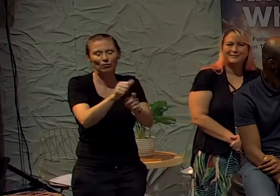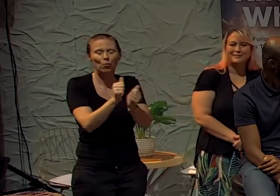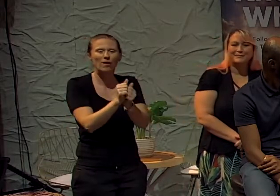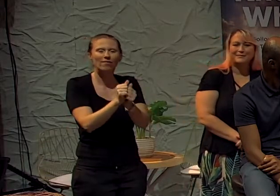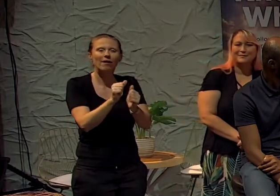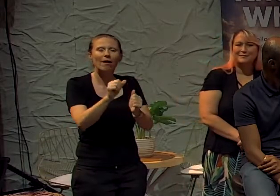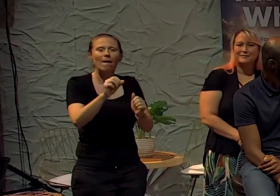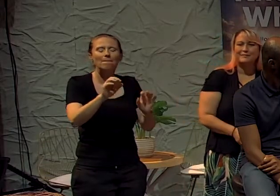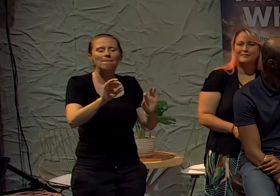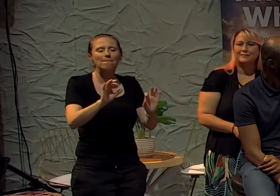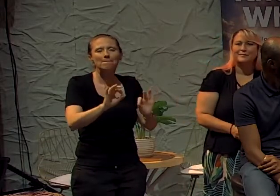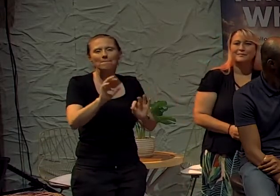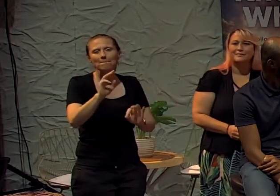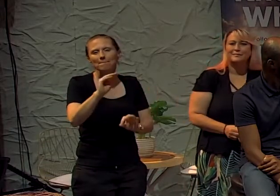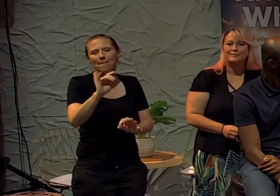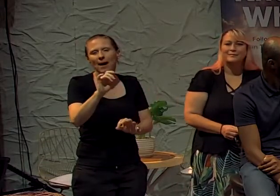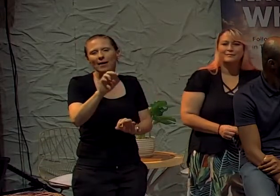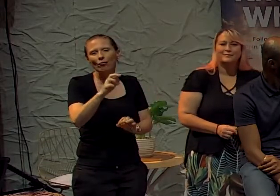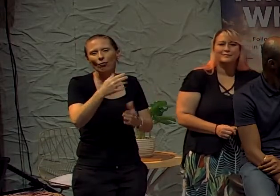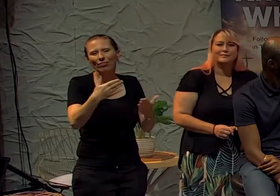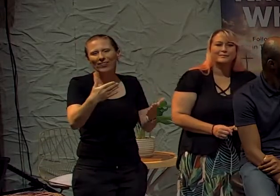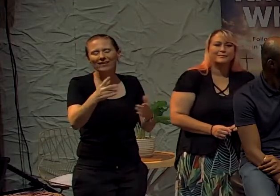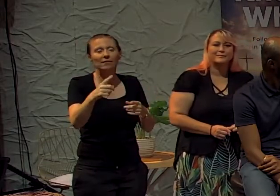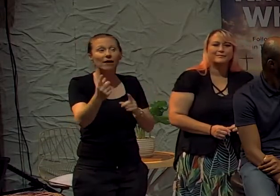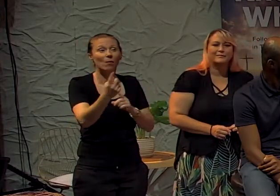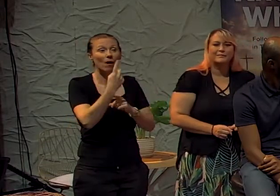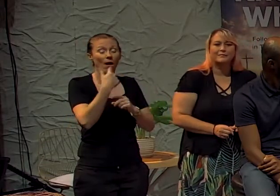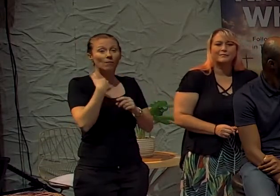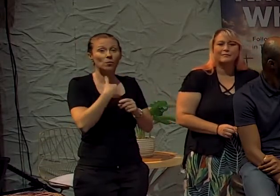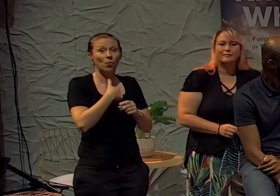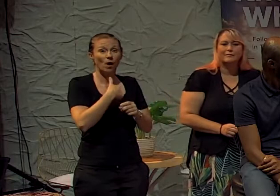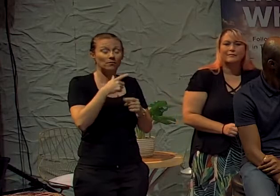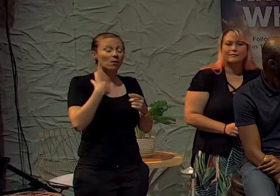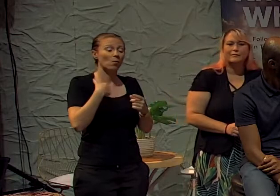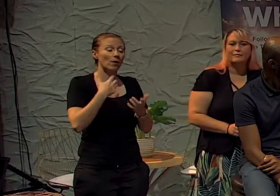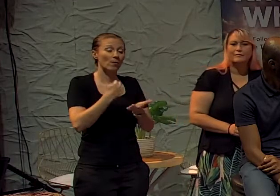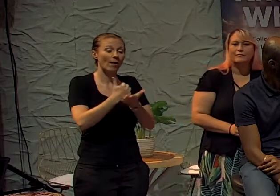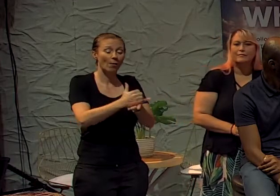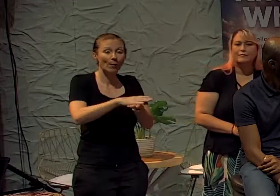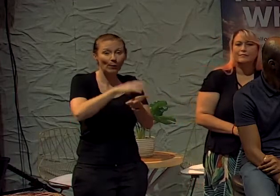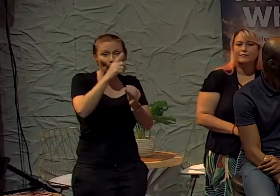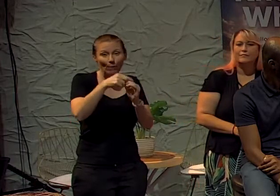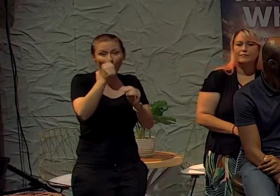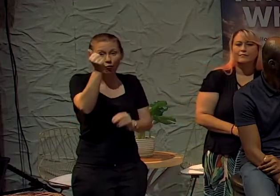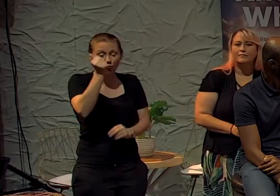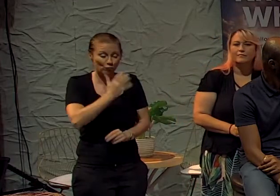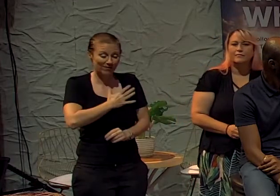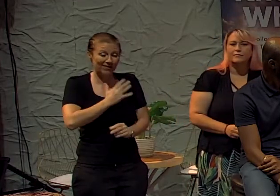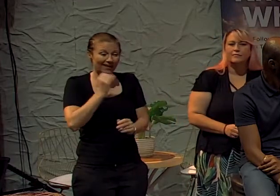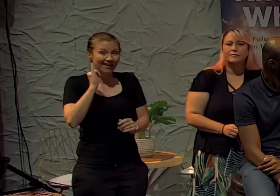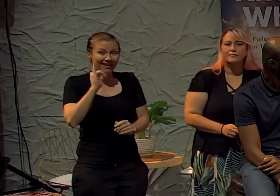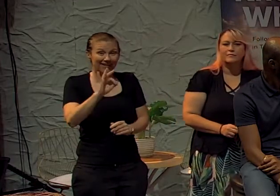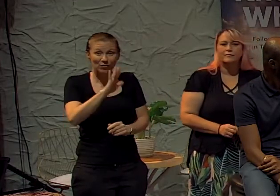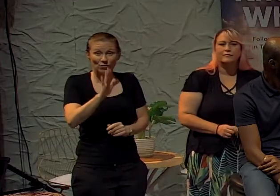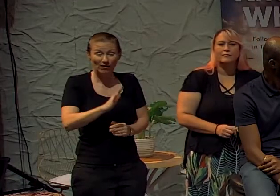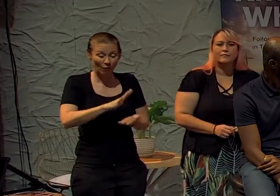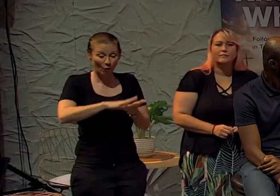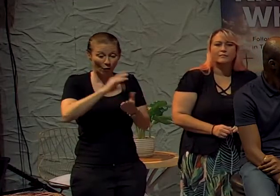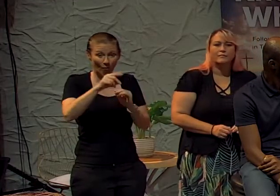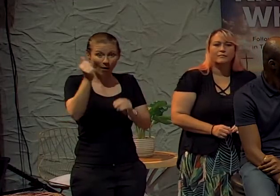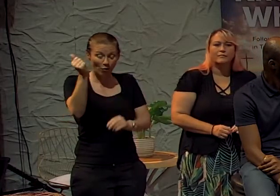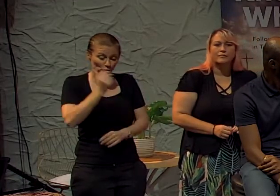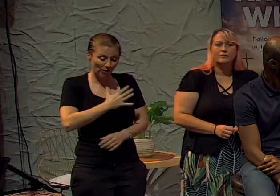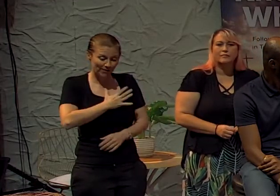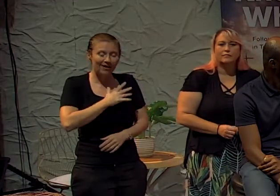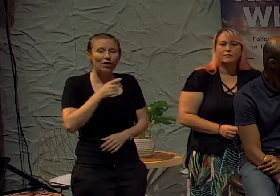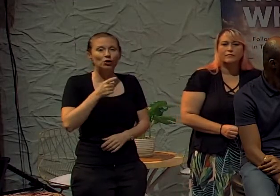literally. And so they'd come to us and we could help them learn about grace, right? If they don't learn about grace, you're going to try to